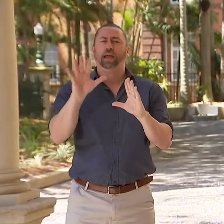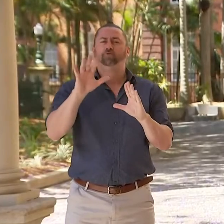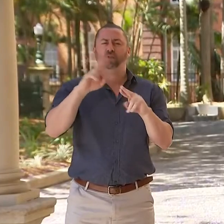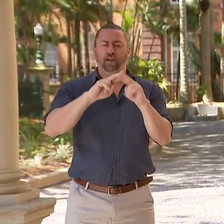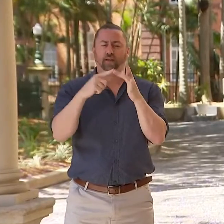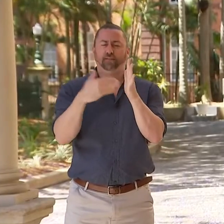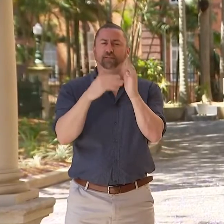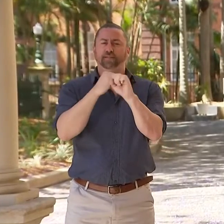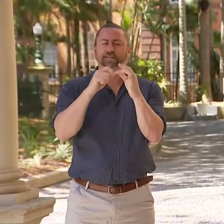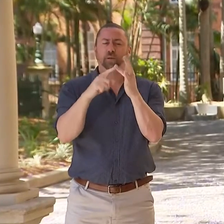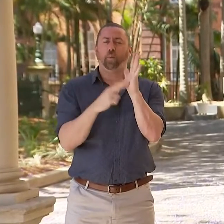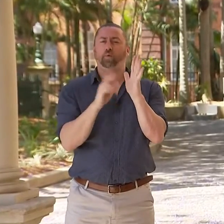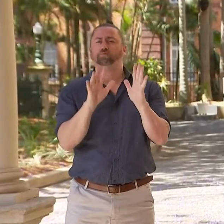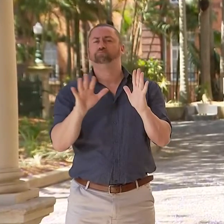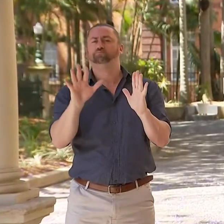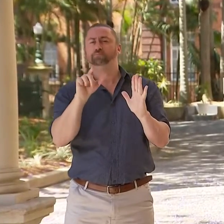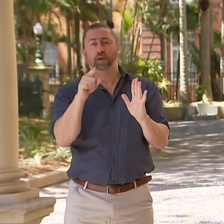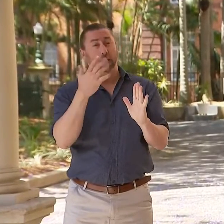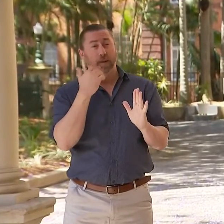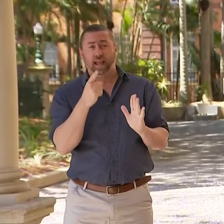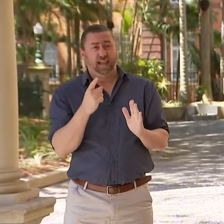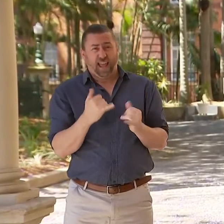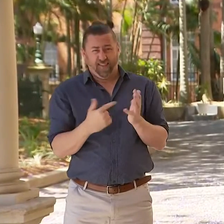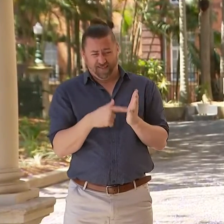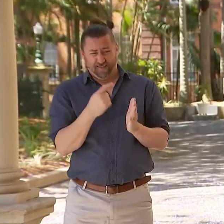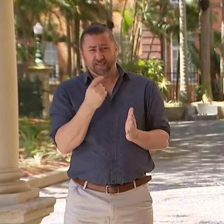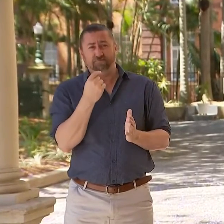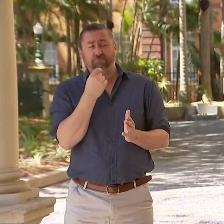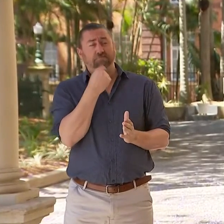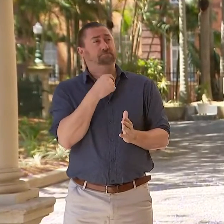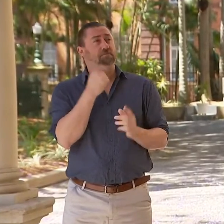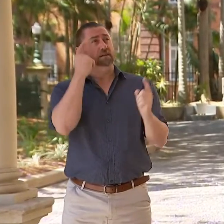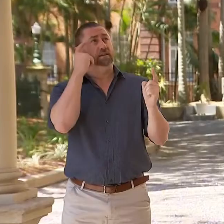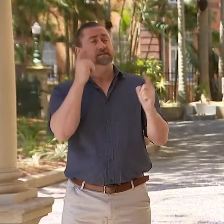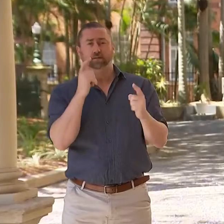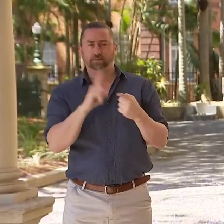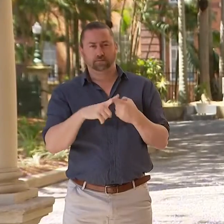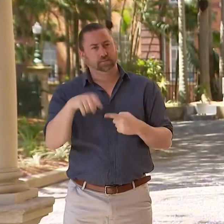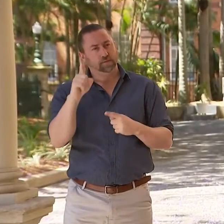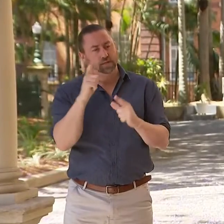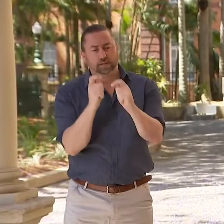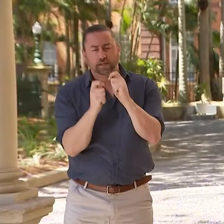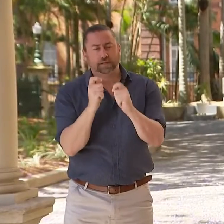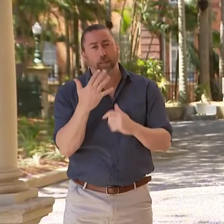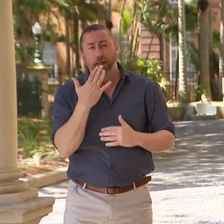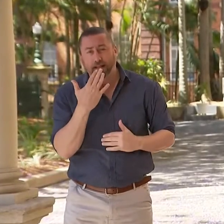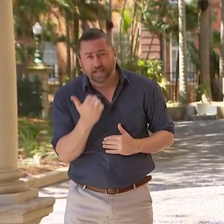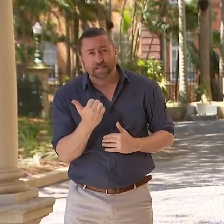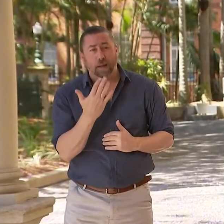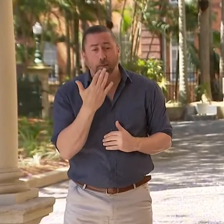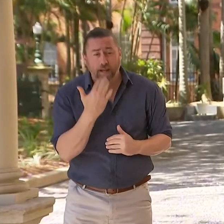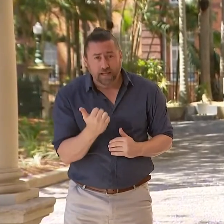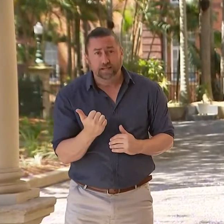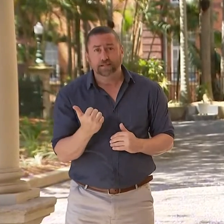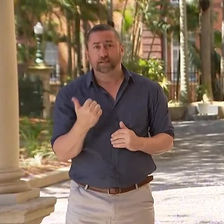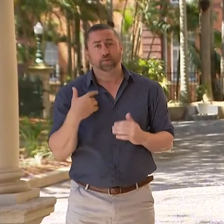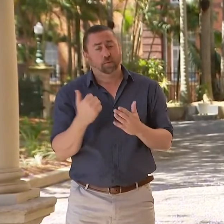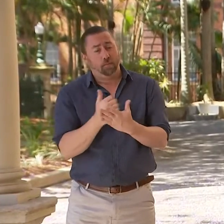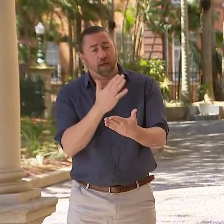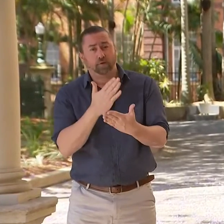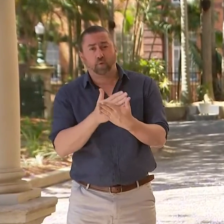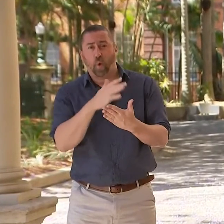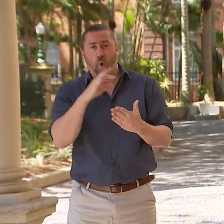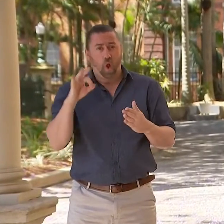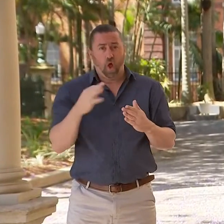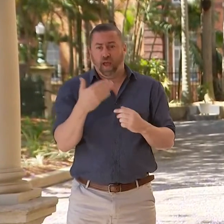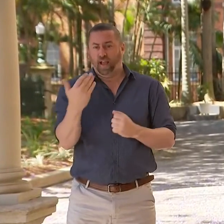and get tested, even if you have the mildest of symptoms, so we can make sure that there hasn't been any onward